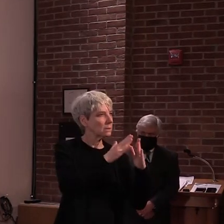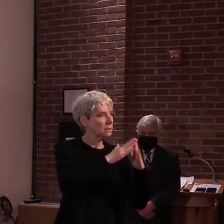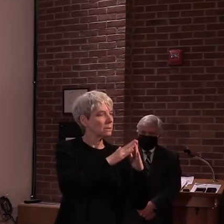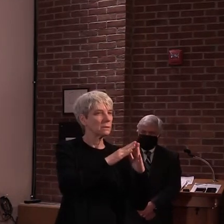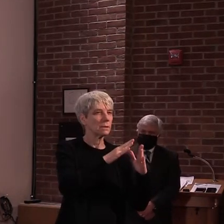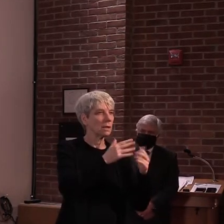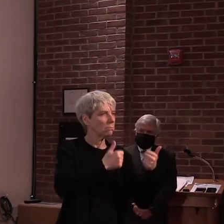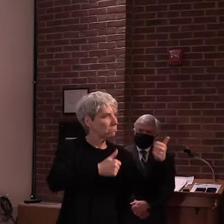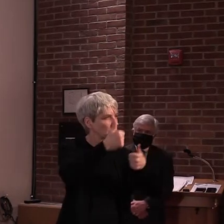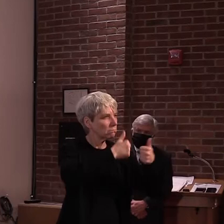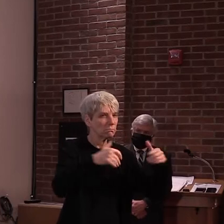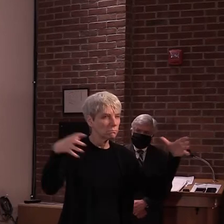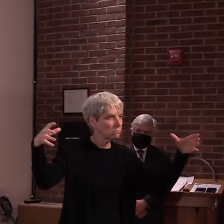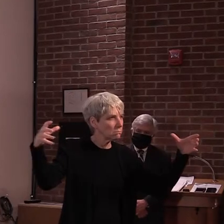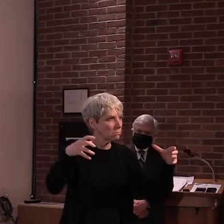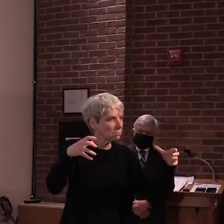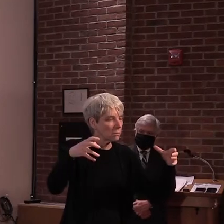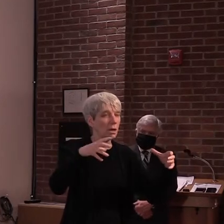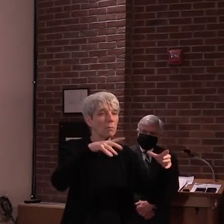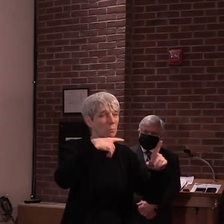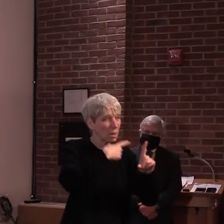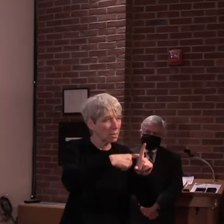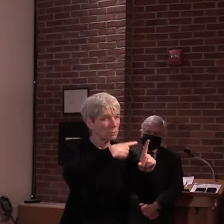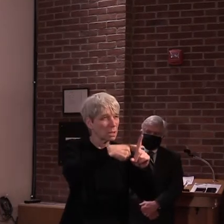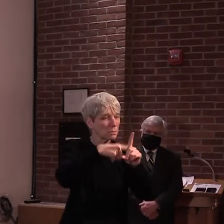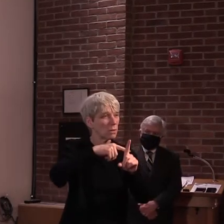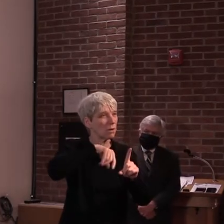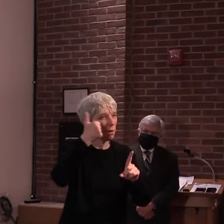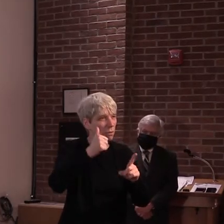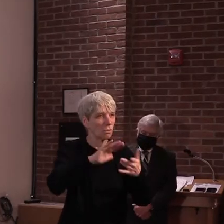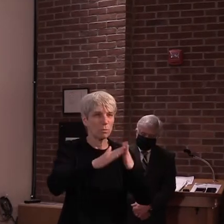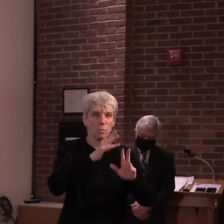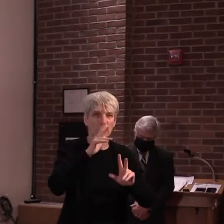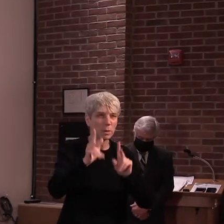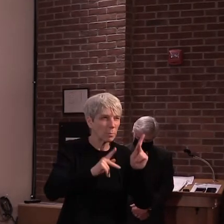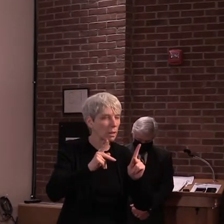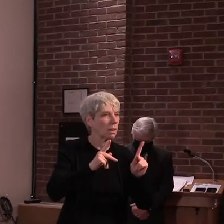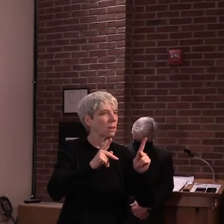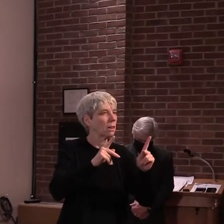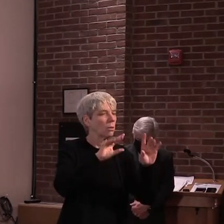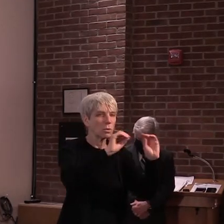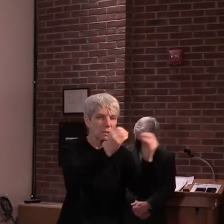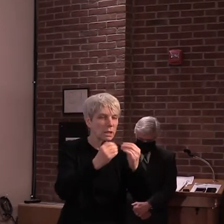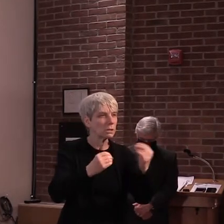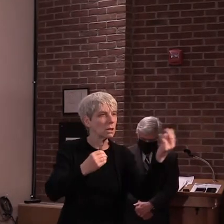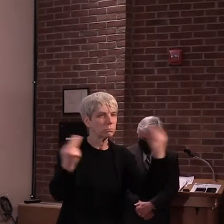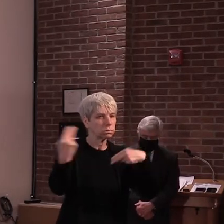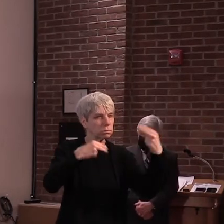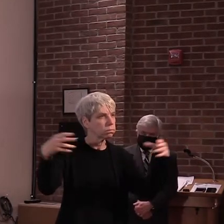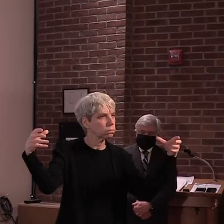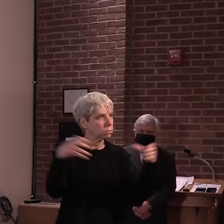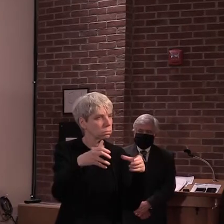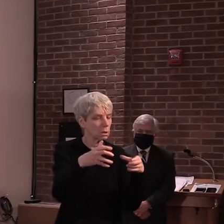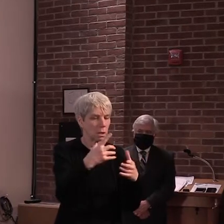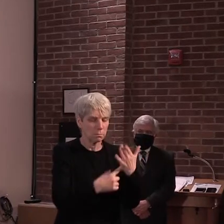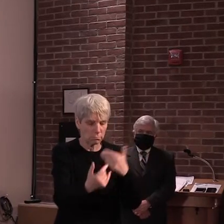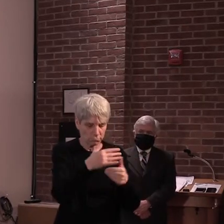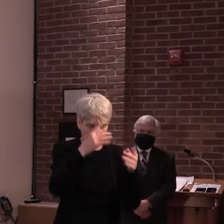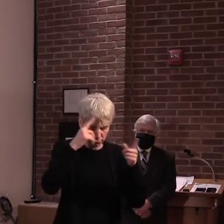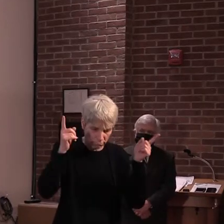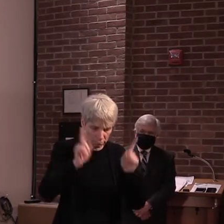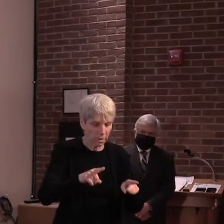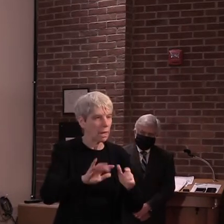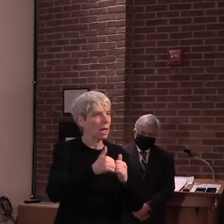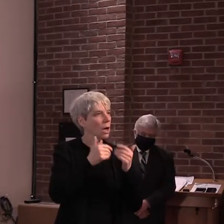a plethora of community partners that are all working with us in terms of testing residents,